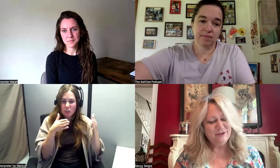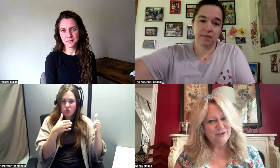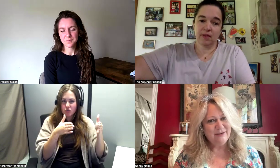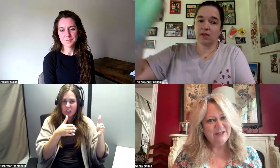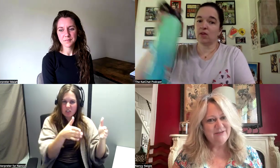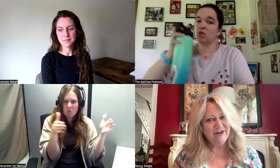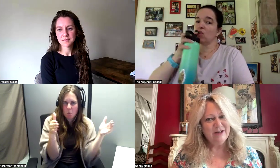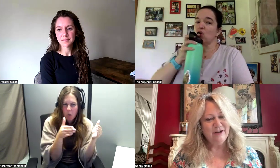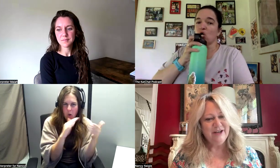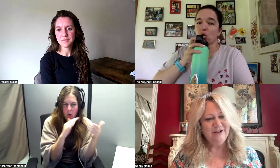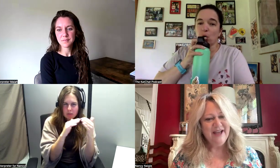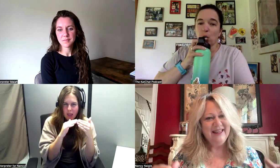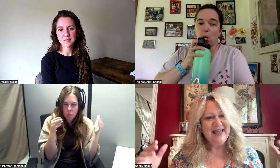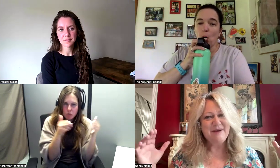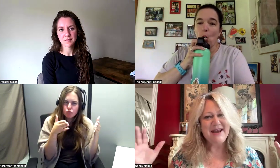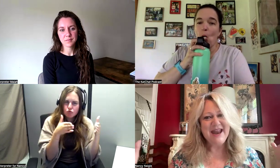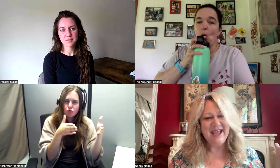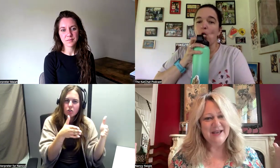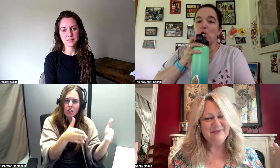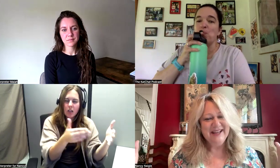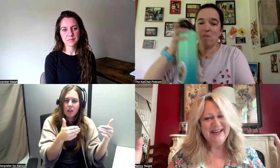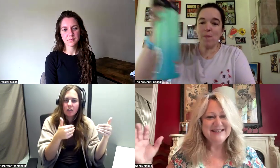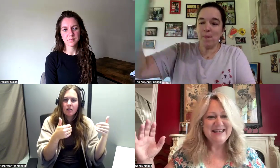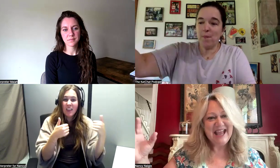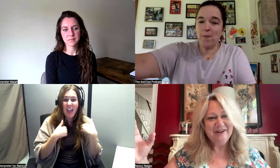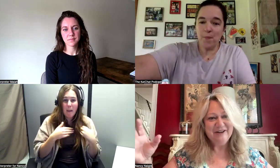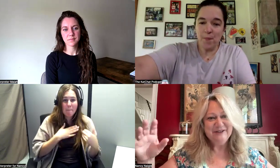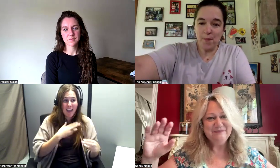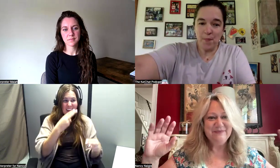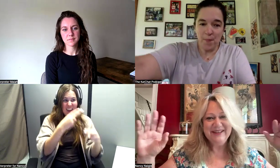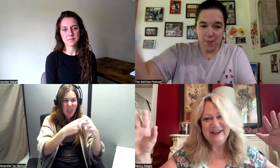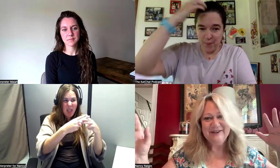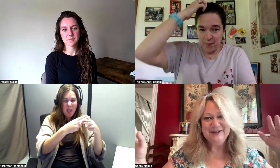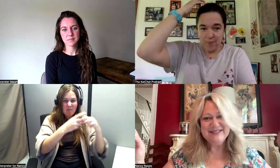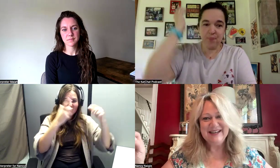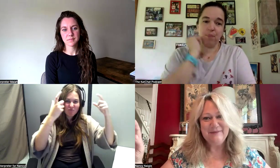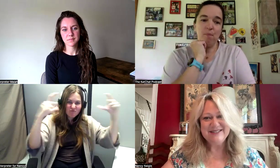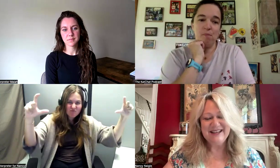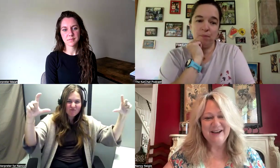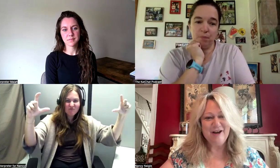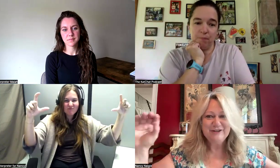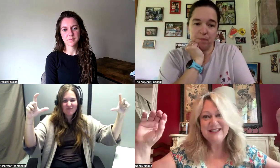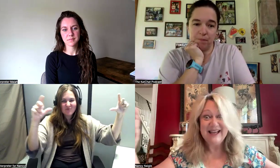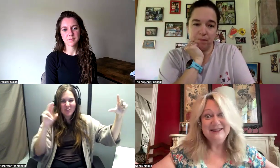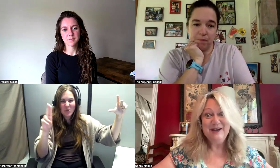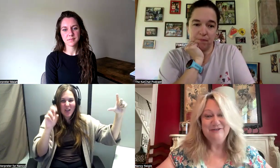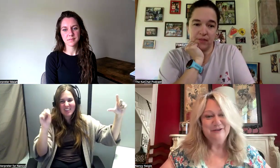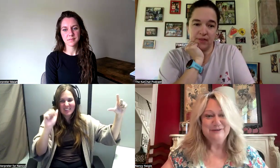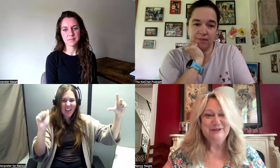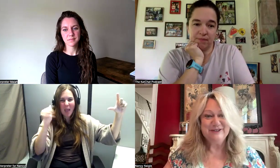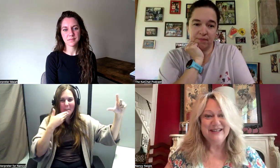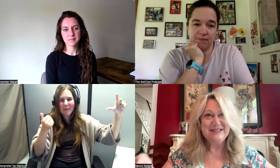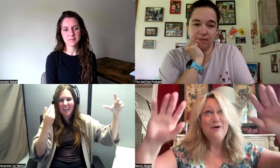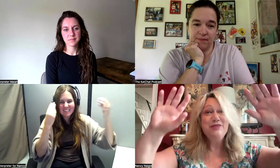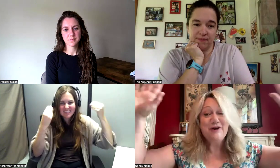of the little street that runs in front of the Colonial. They had my name, Nancy Naigle, USA Today bestselling author, To Light the Way